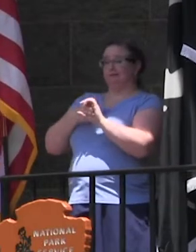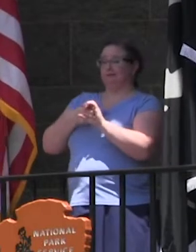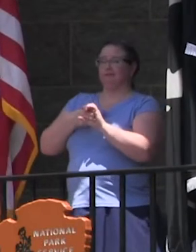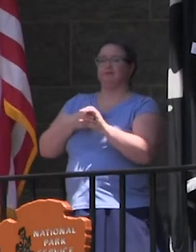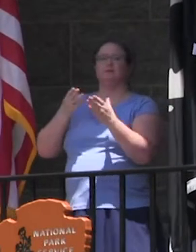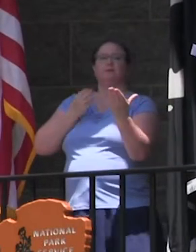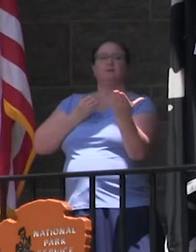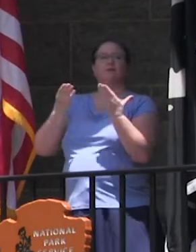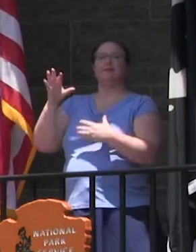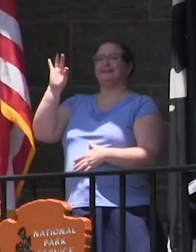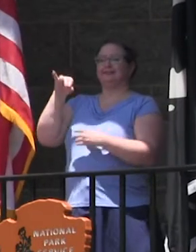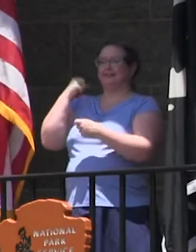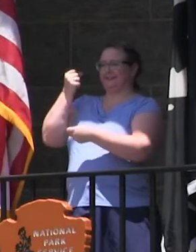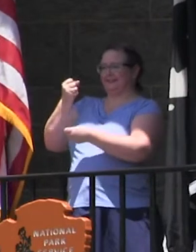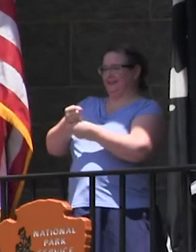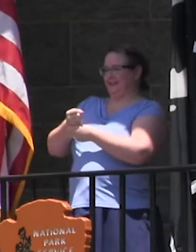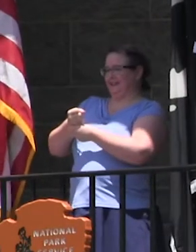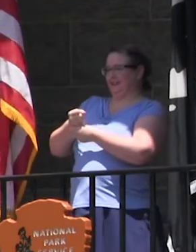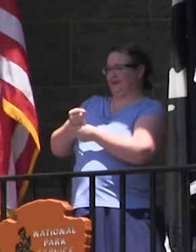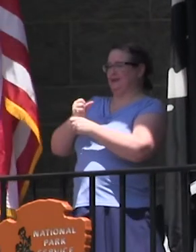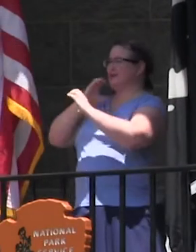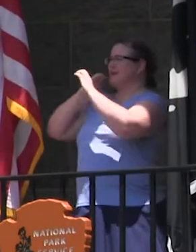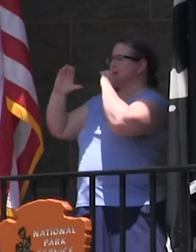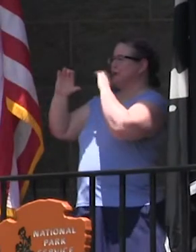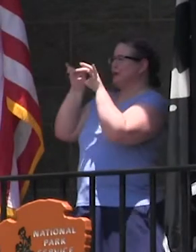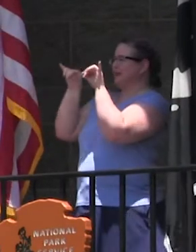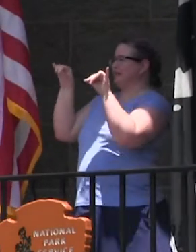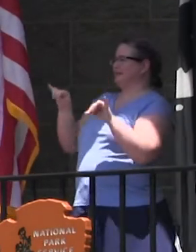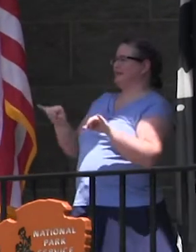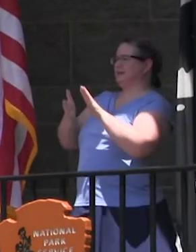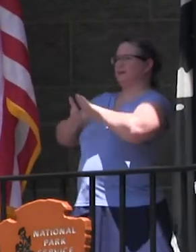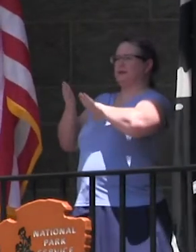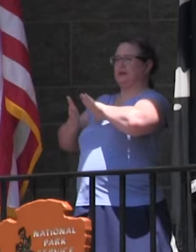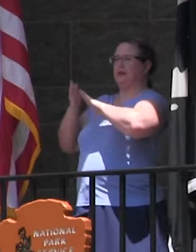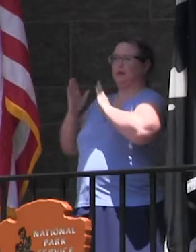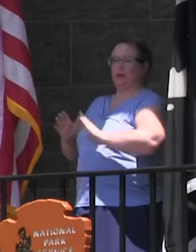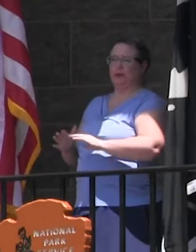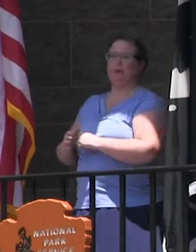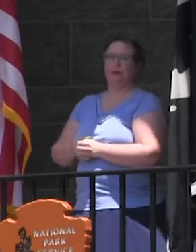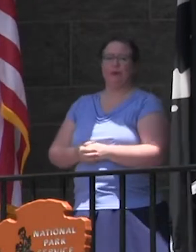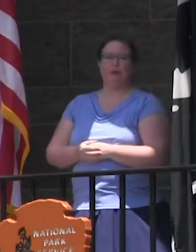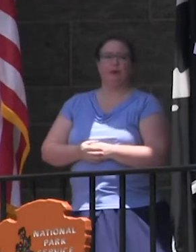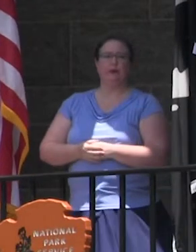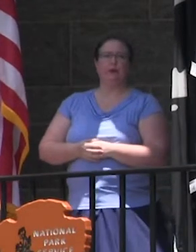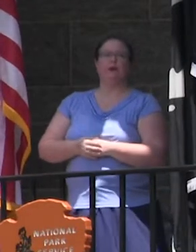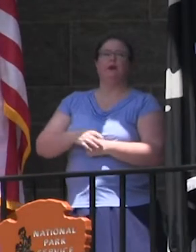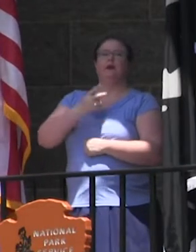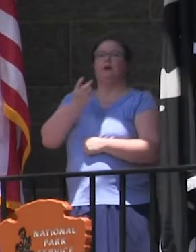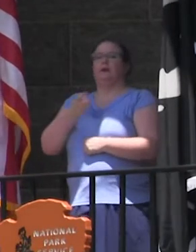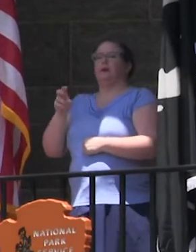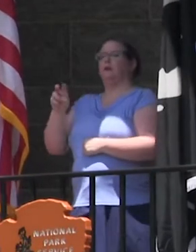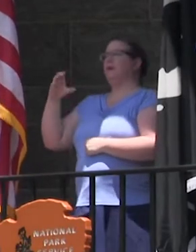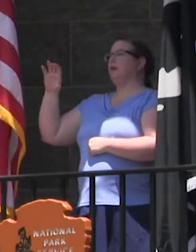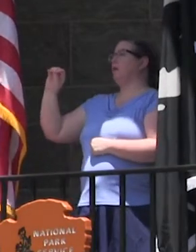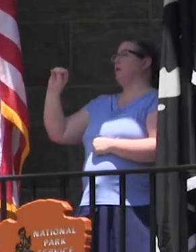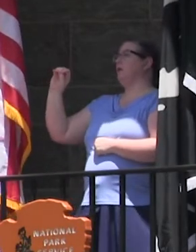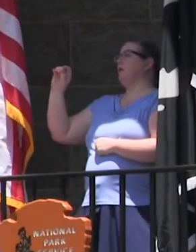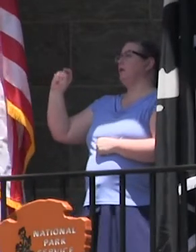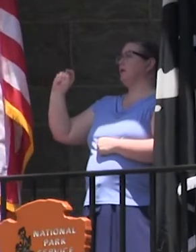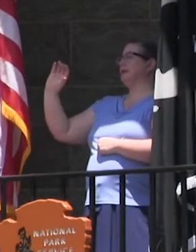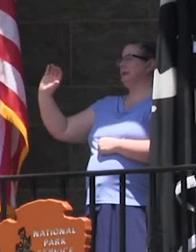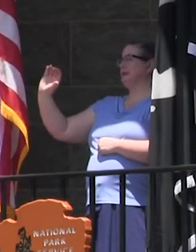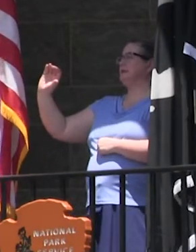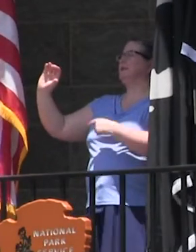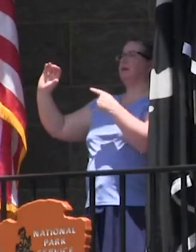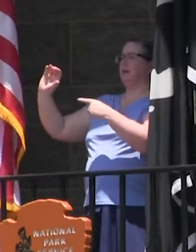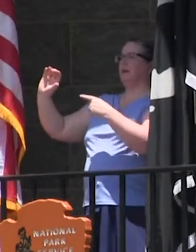and served 9 years as a communications systems operator. He then attended officer training school and